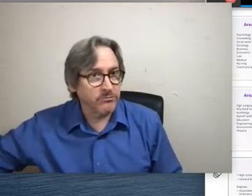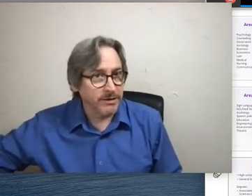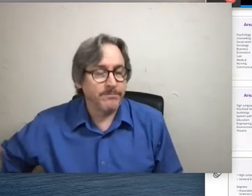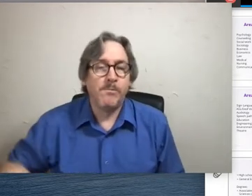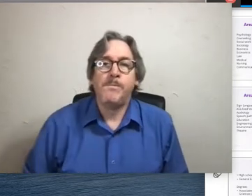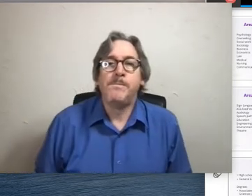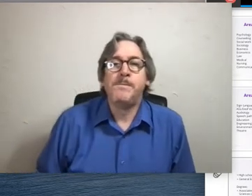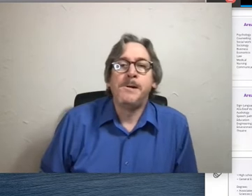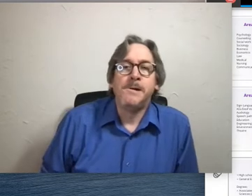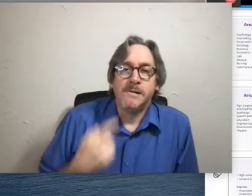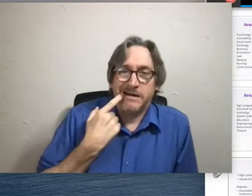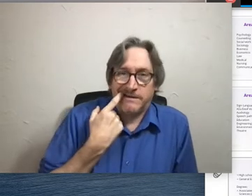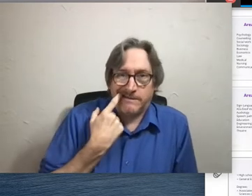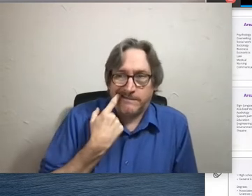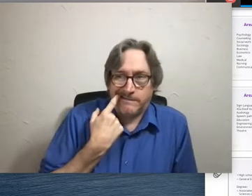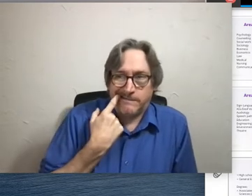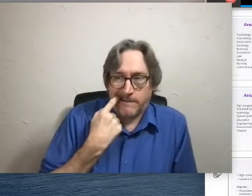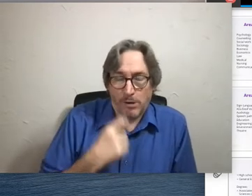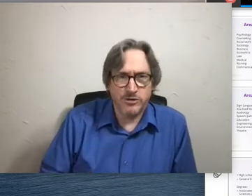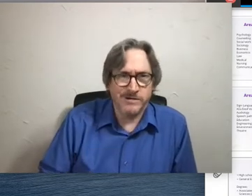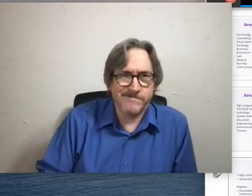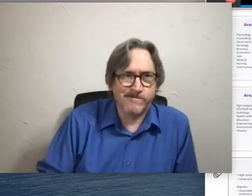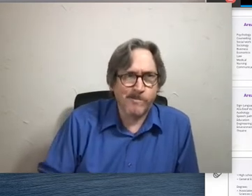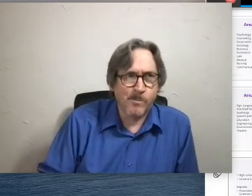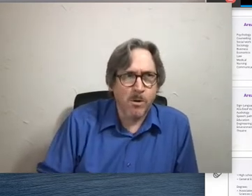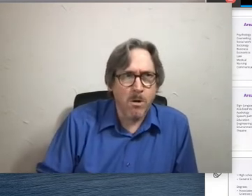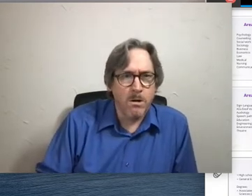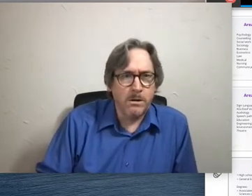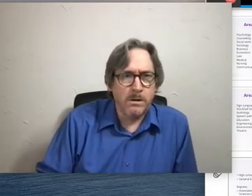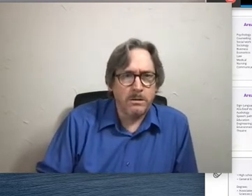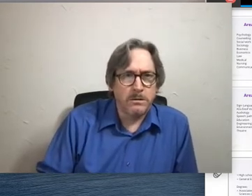fingerspell, right? Excuse me.